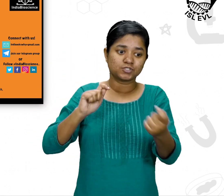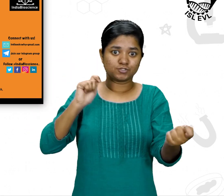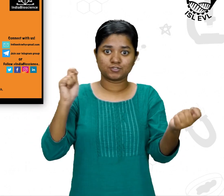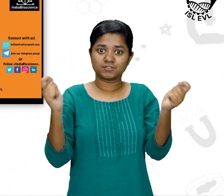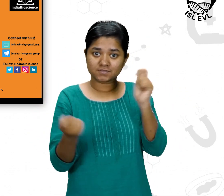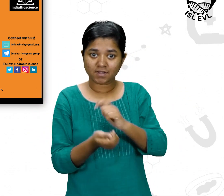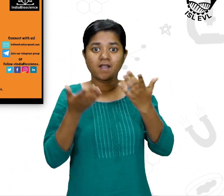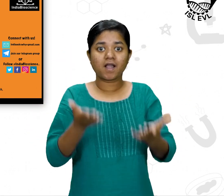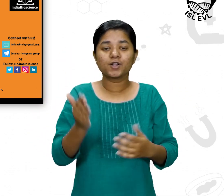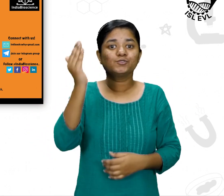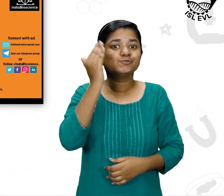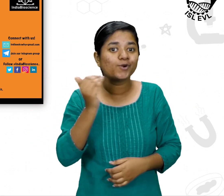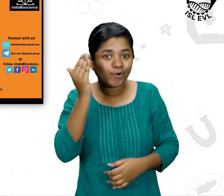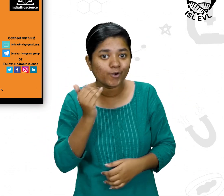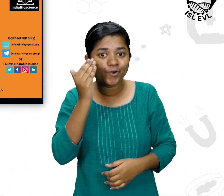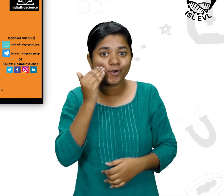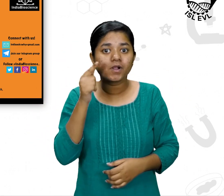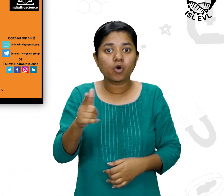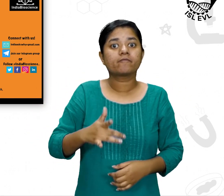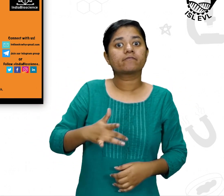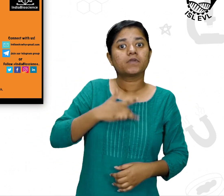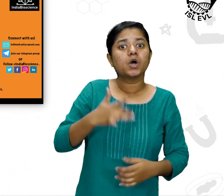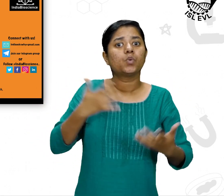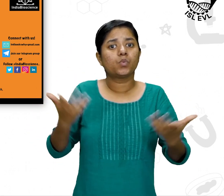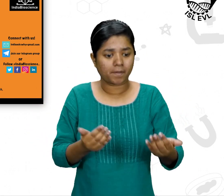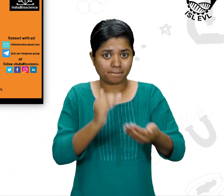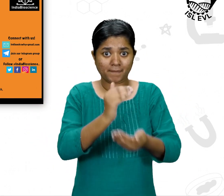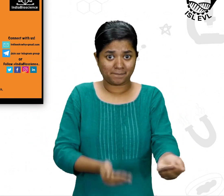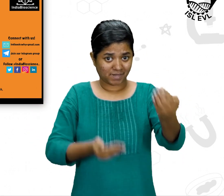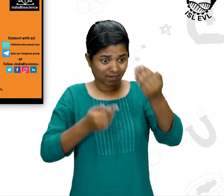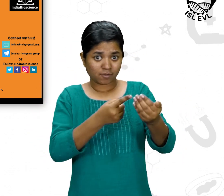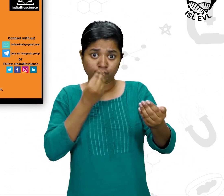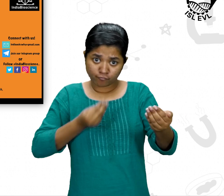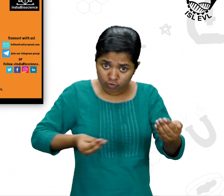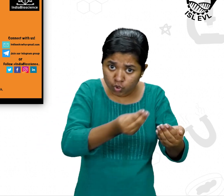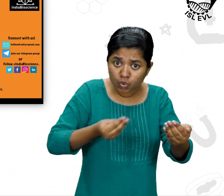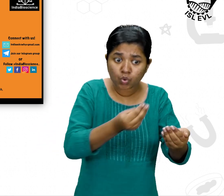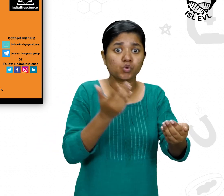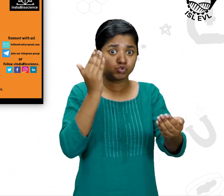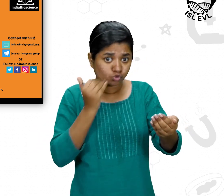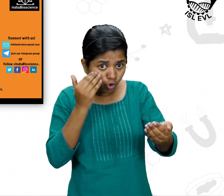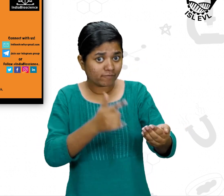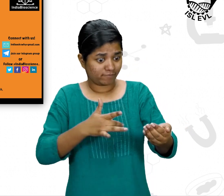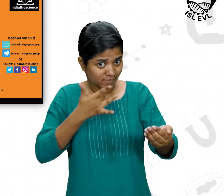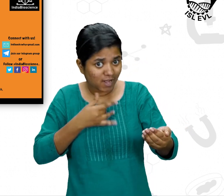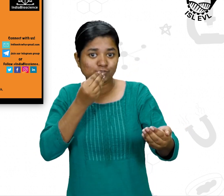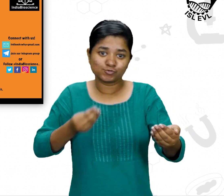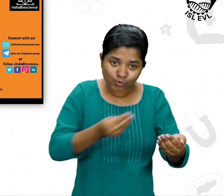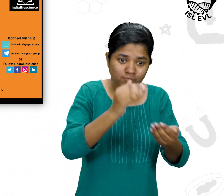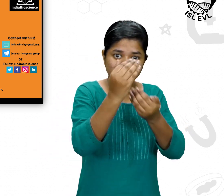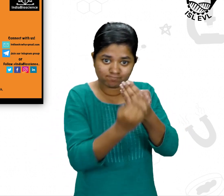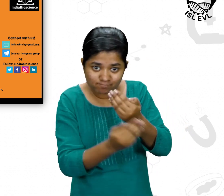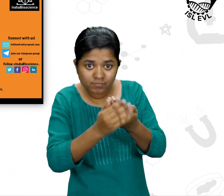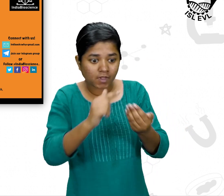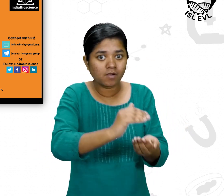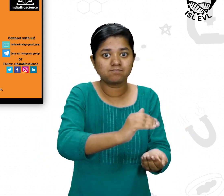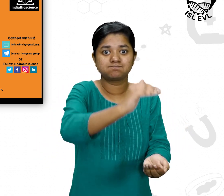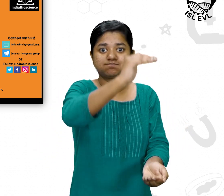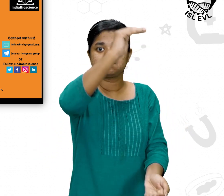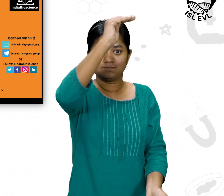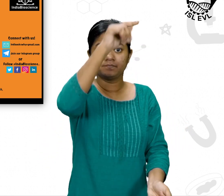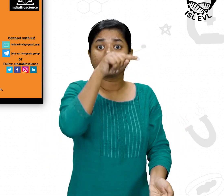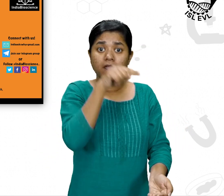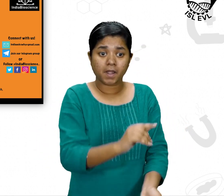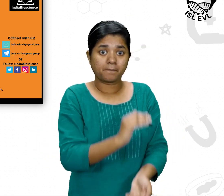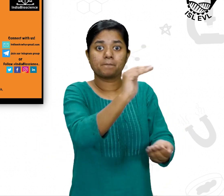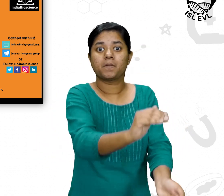babies are cute so that we as a species can grow and survive and make more of us.